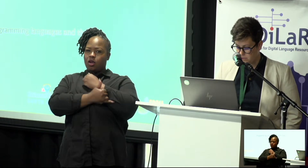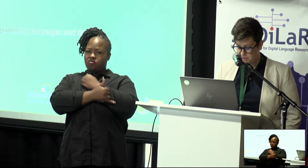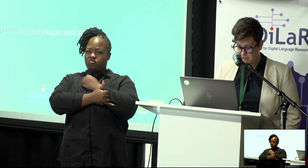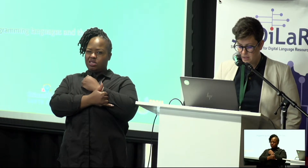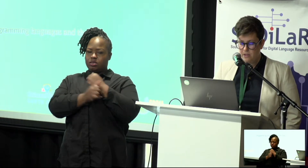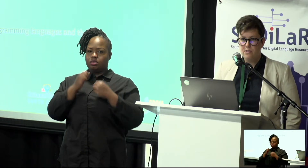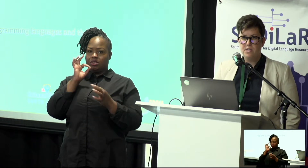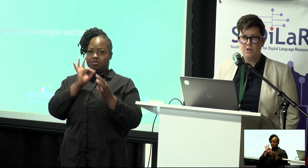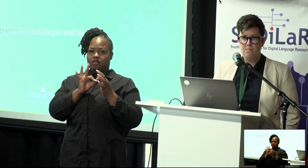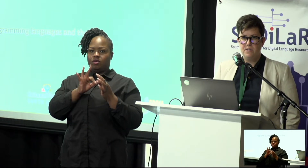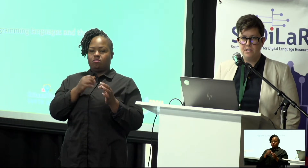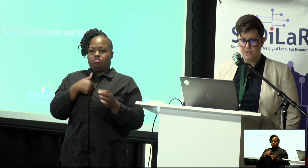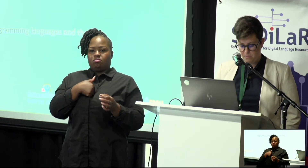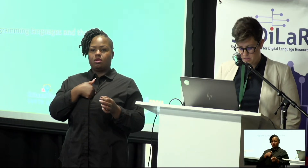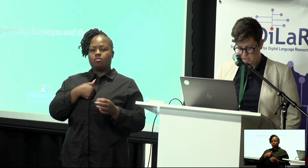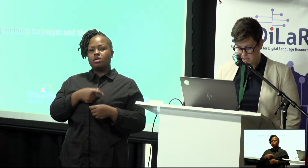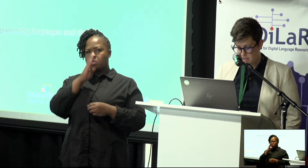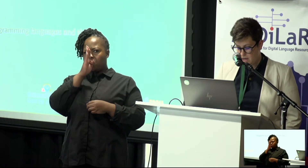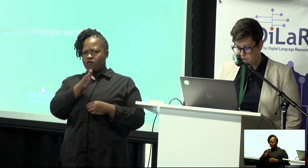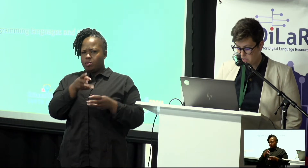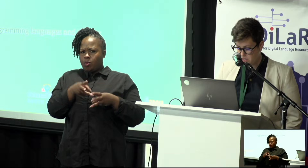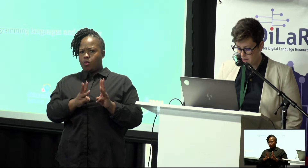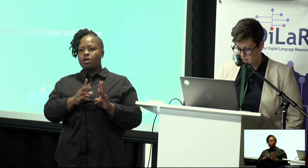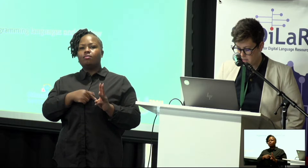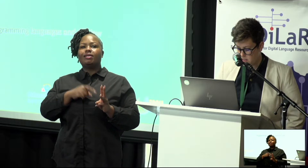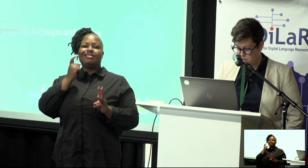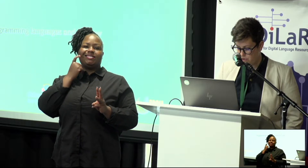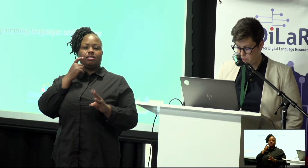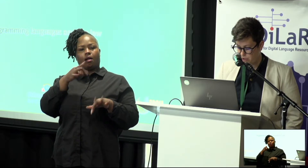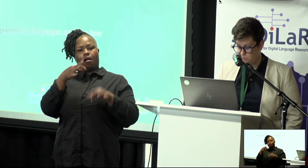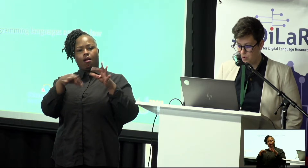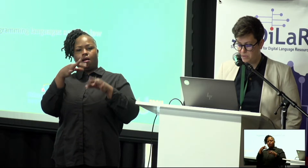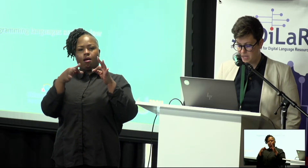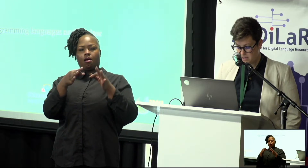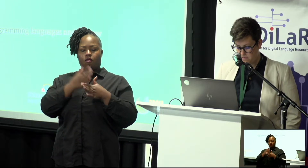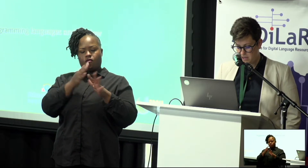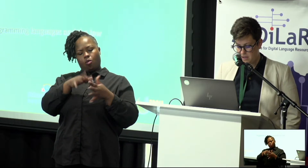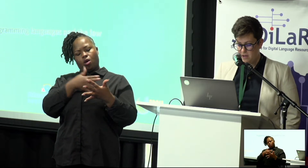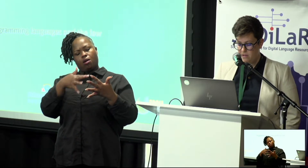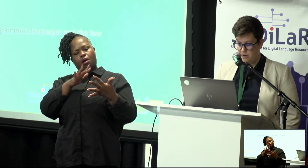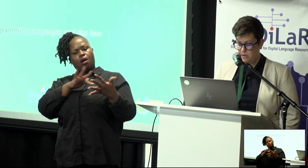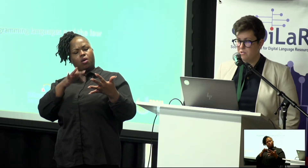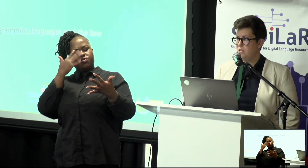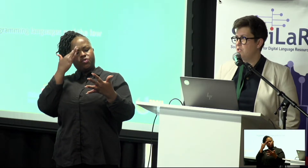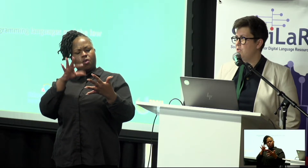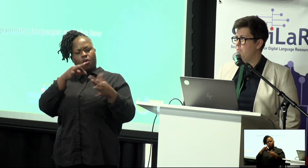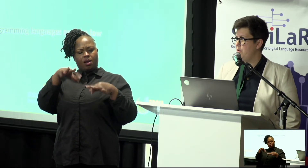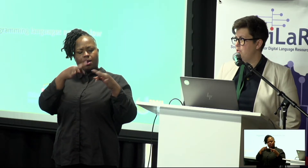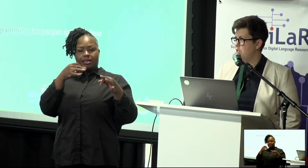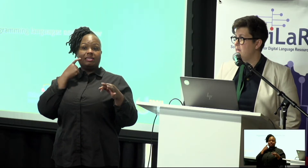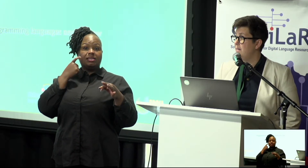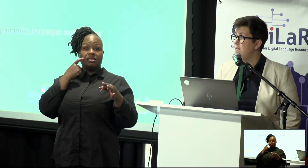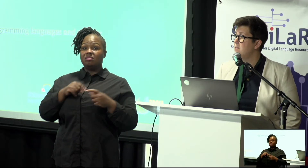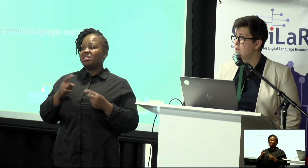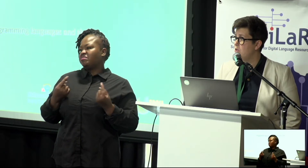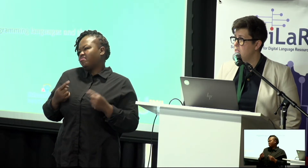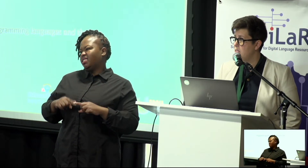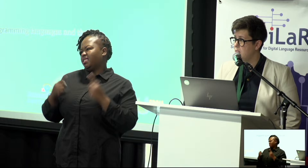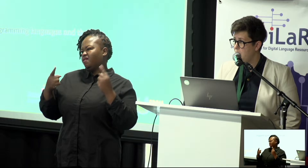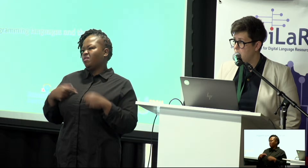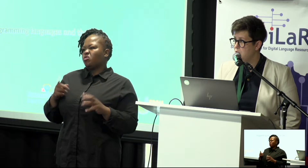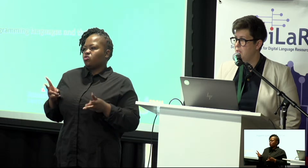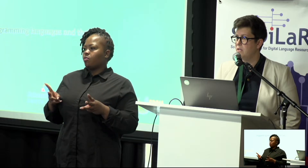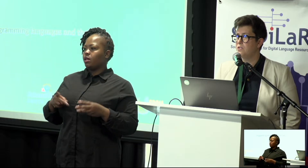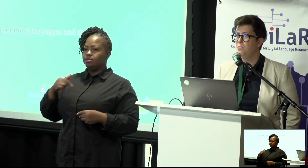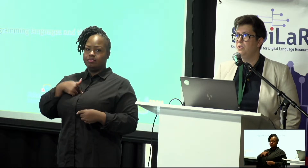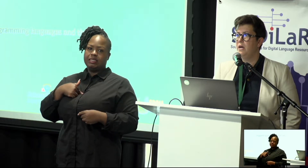specific field. Using computational methods has allowed me to analyze these frameworks more objectively than what traditional approaches, at least in the